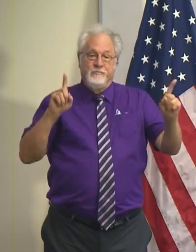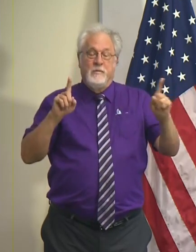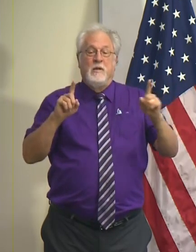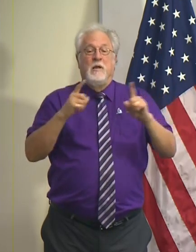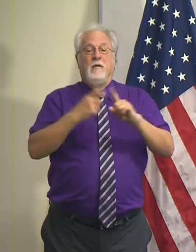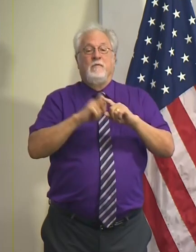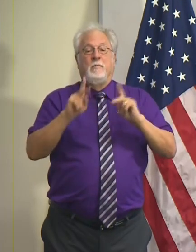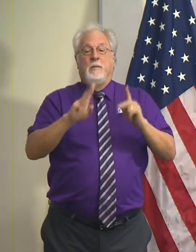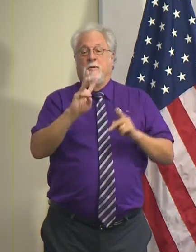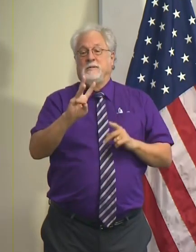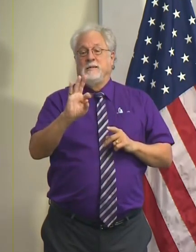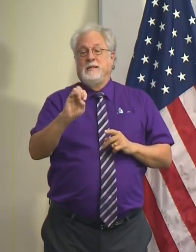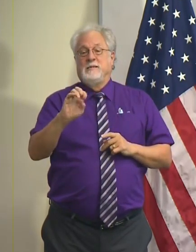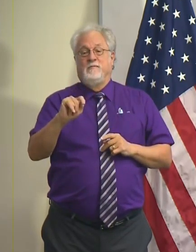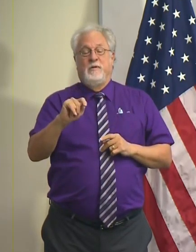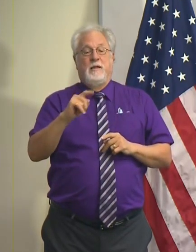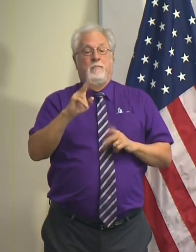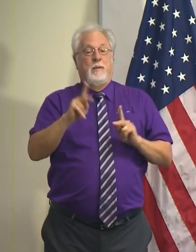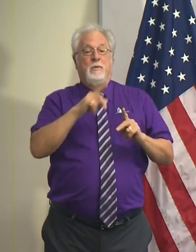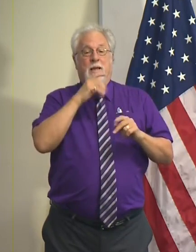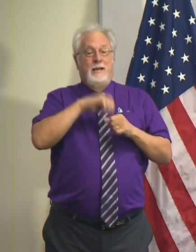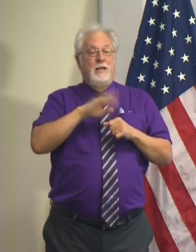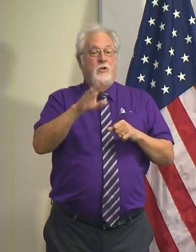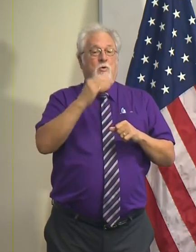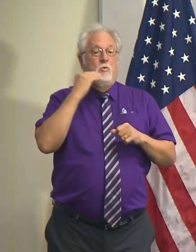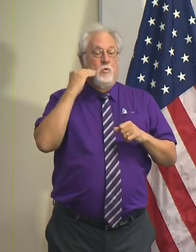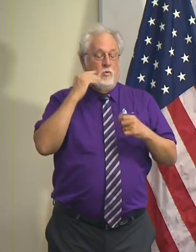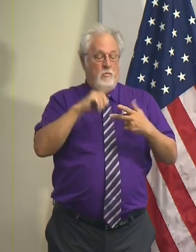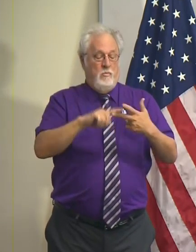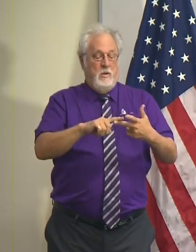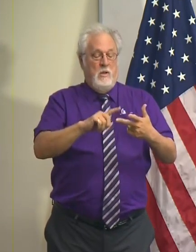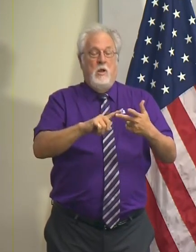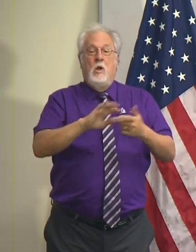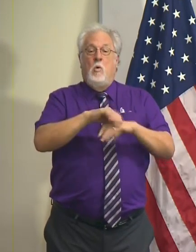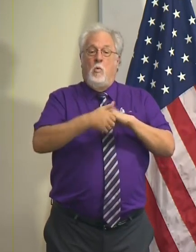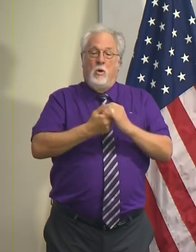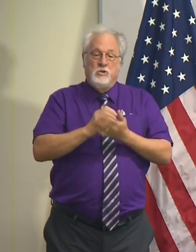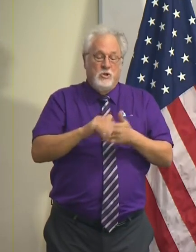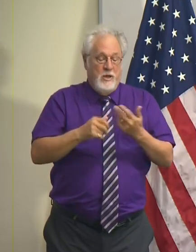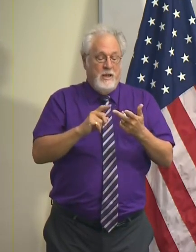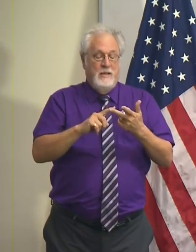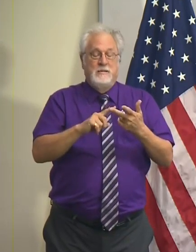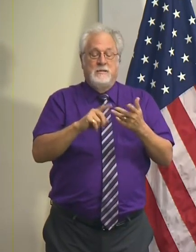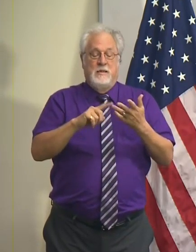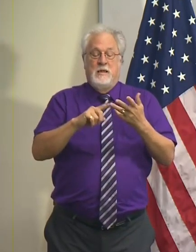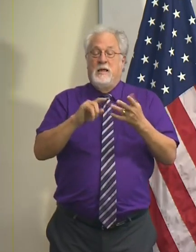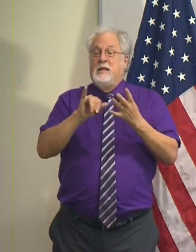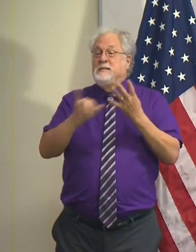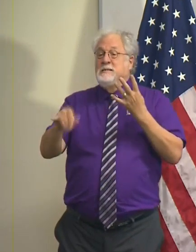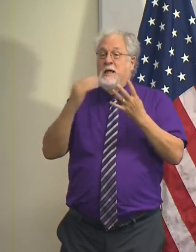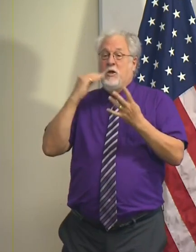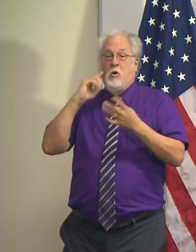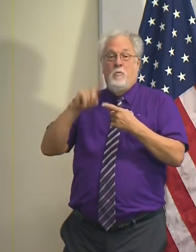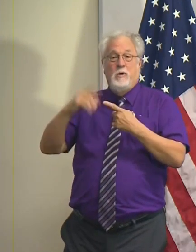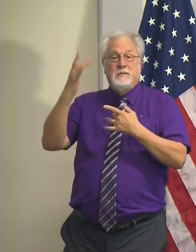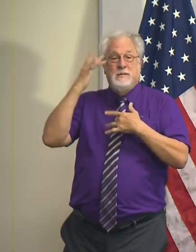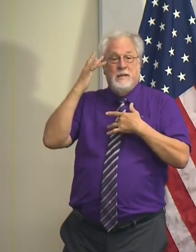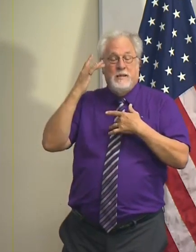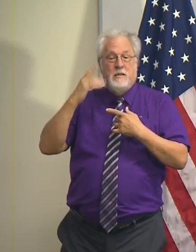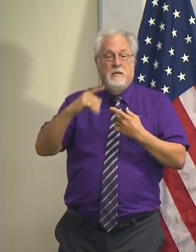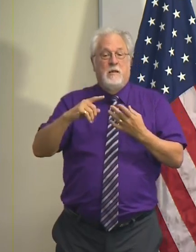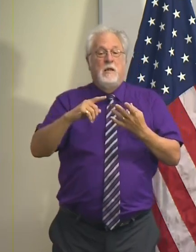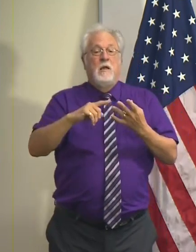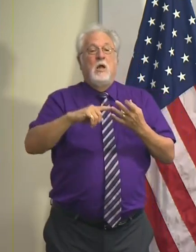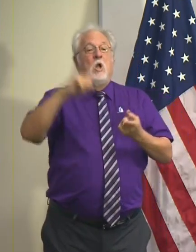from people not in your immediate household. Make sure that you're washing your hands, that you stay home when you're sick, that you